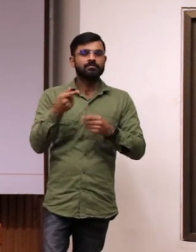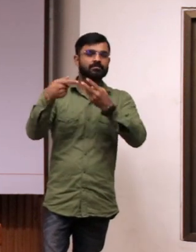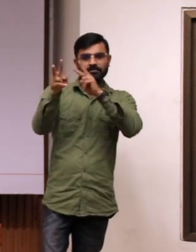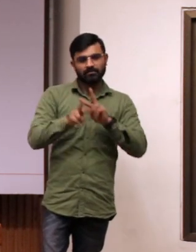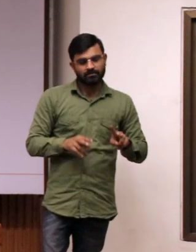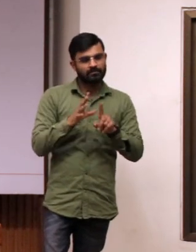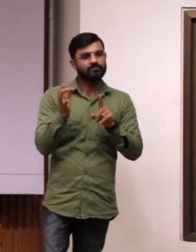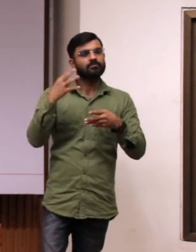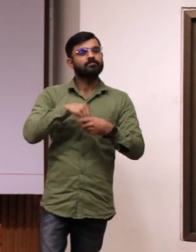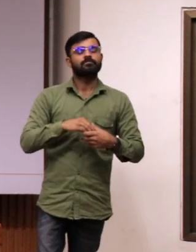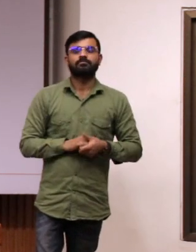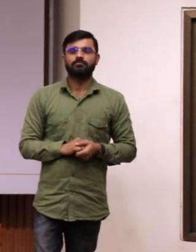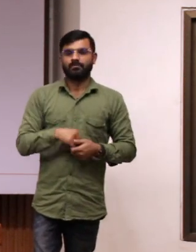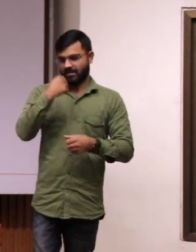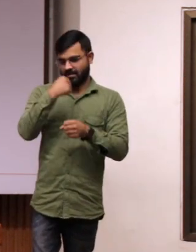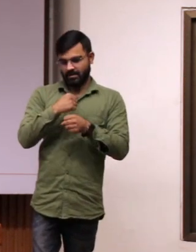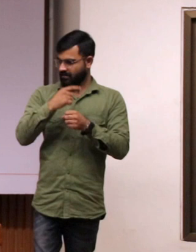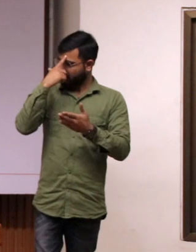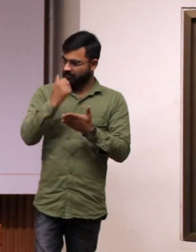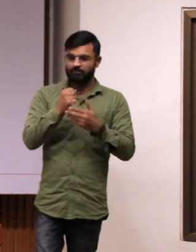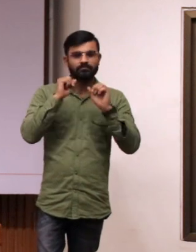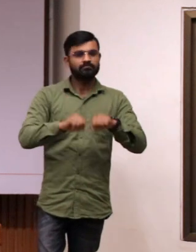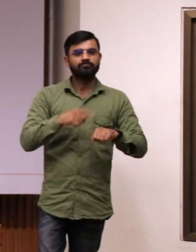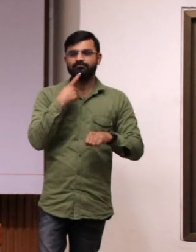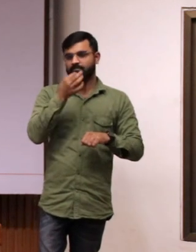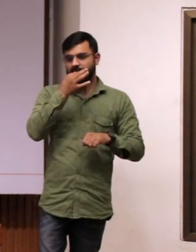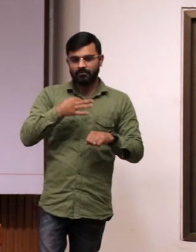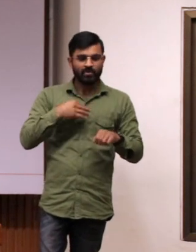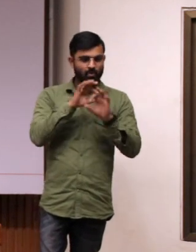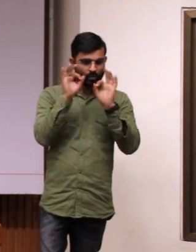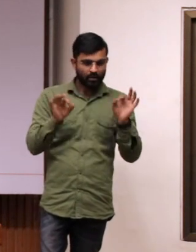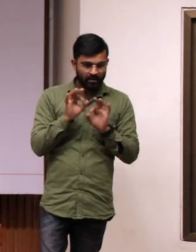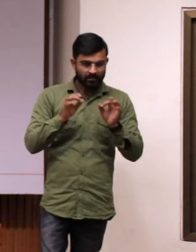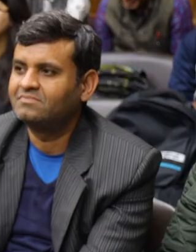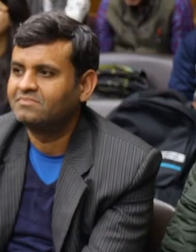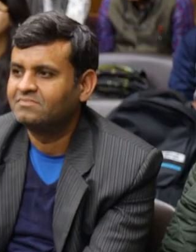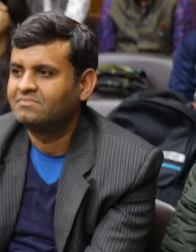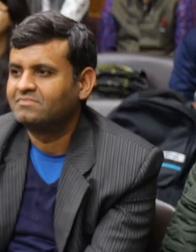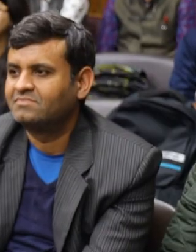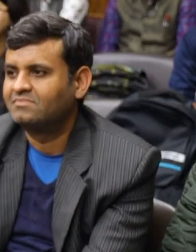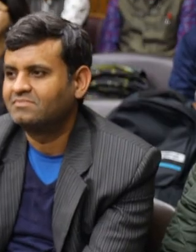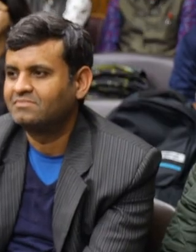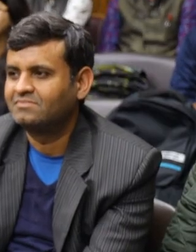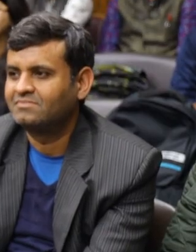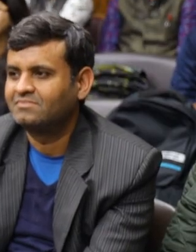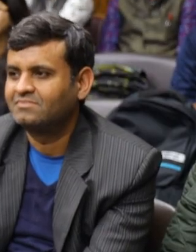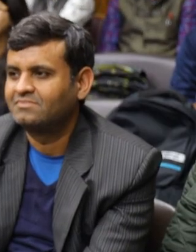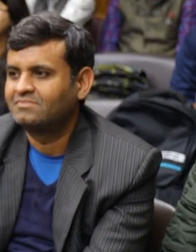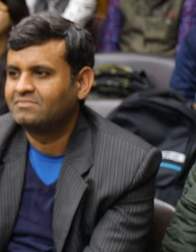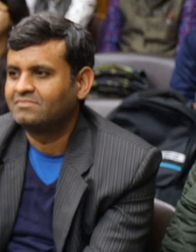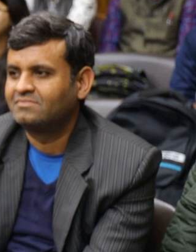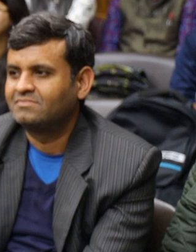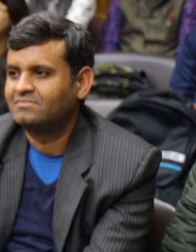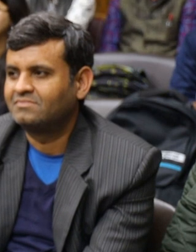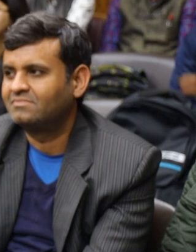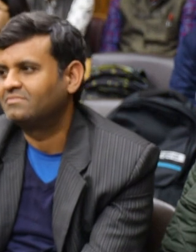out with something, and then government takes decision. So you are not asking, So they are not giving. This is